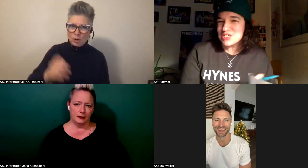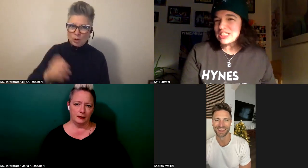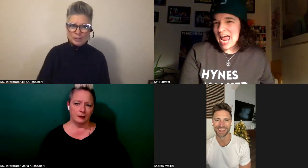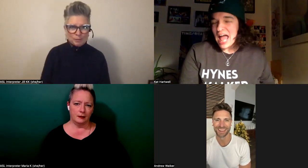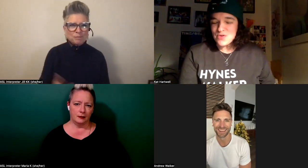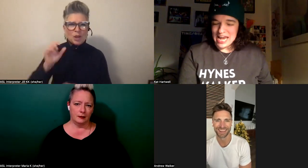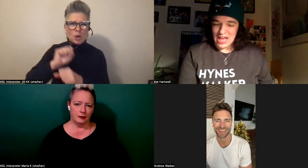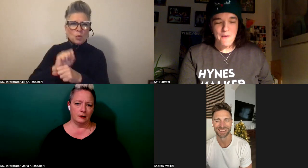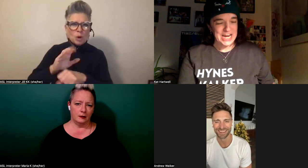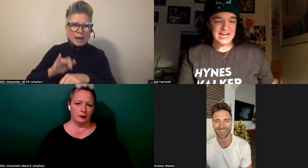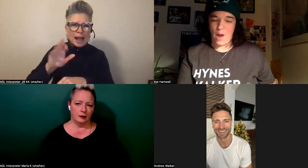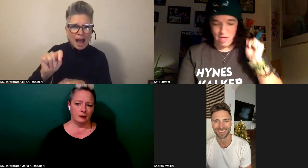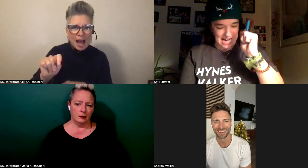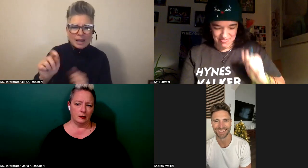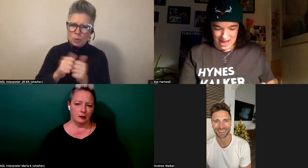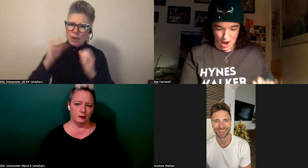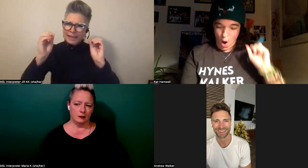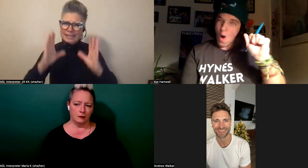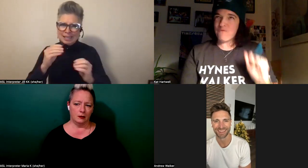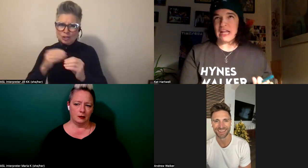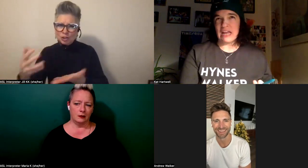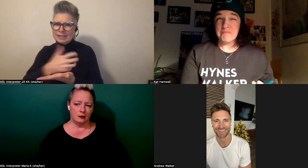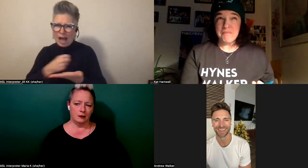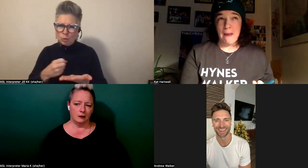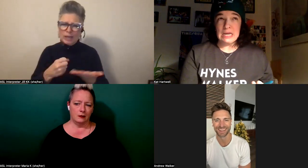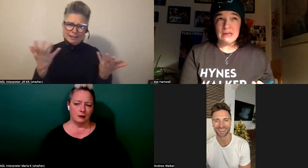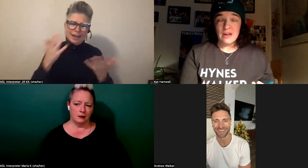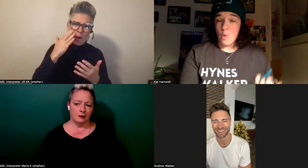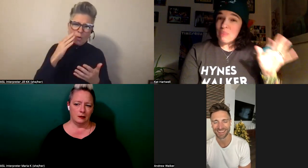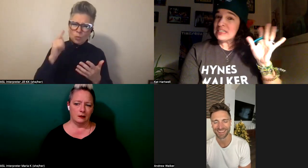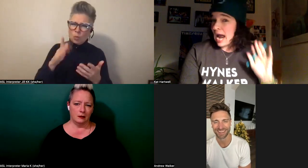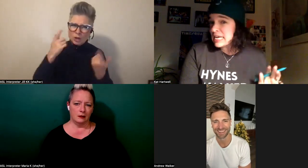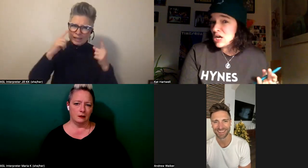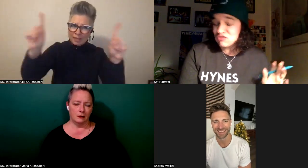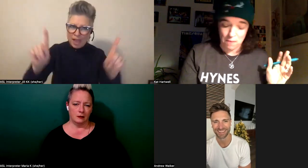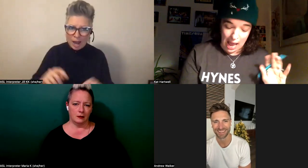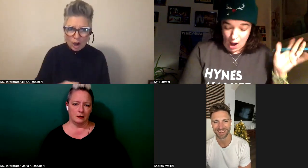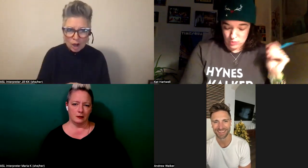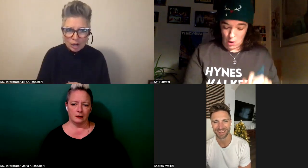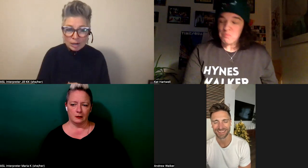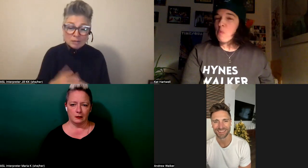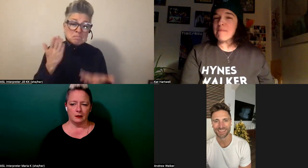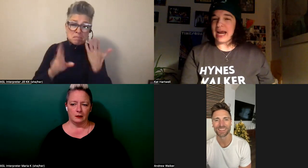with a future salary and our income will get there. Hopefully, within 10 years from